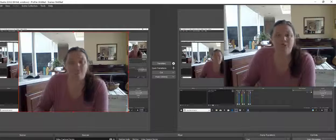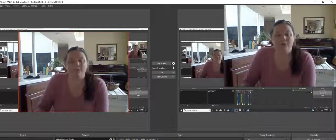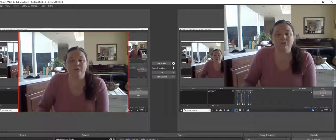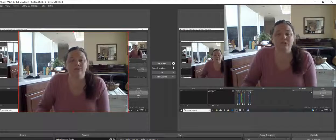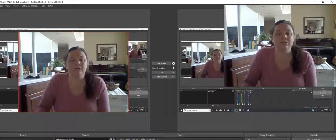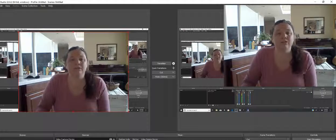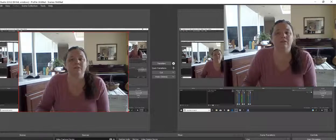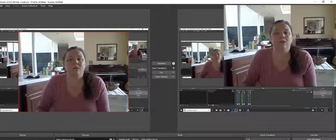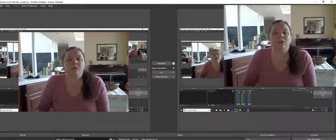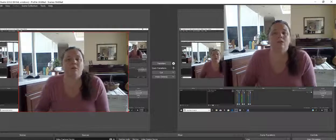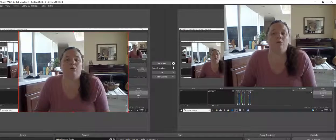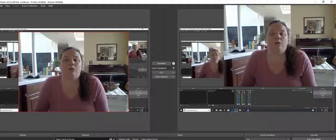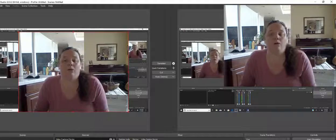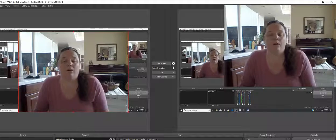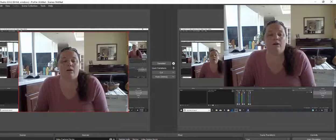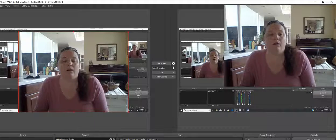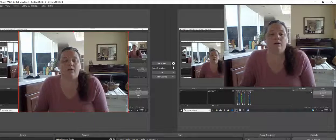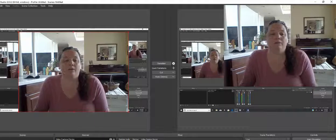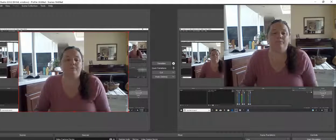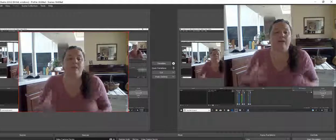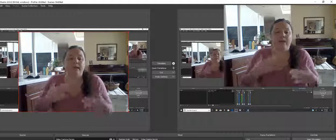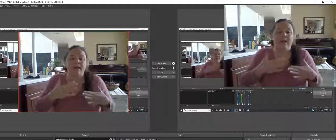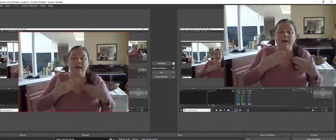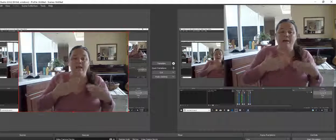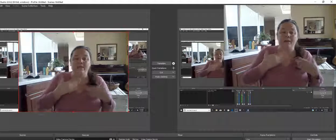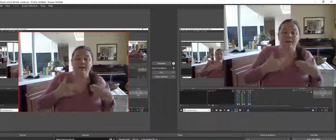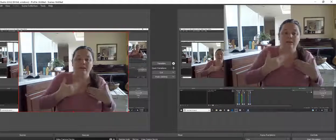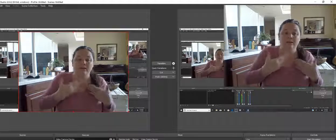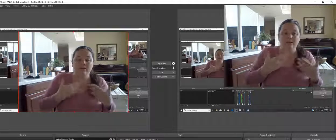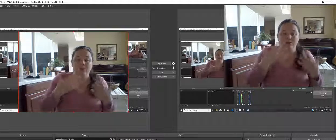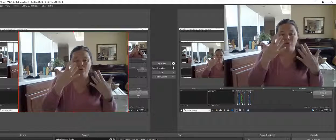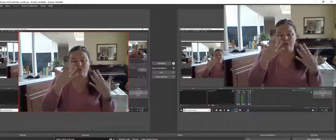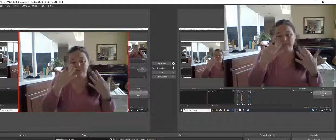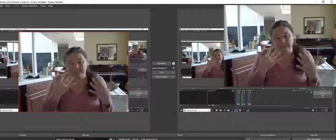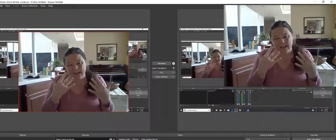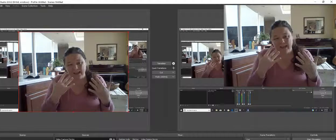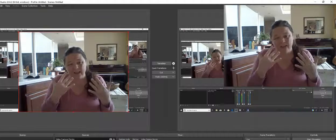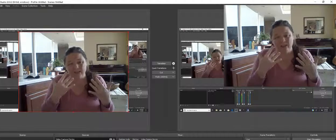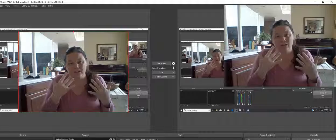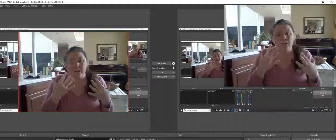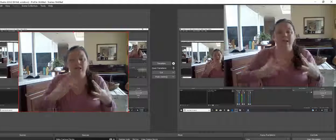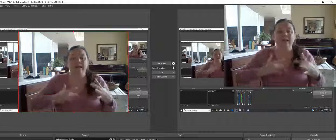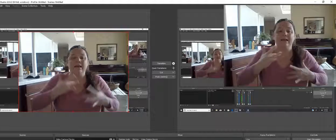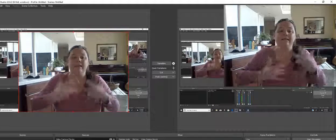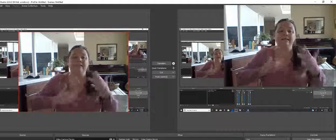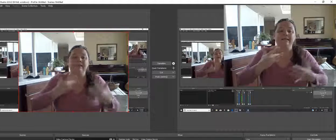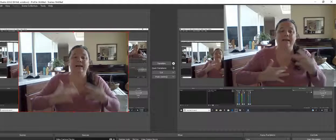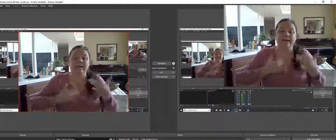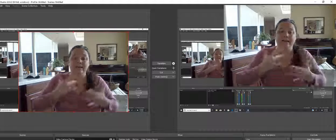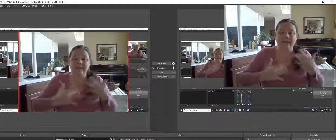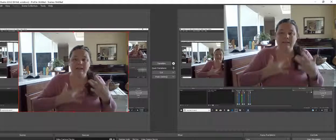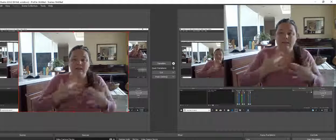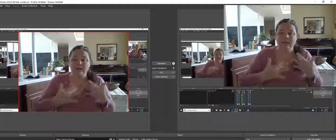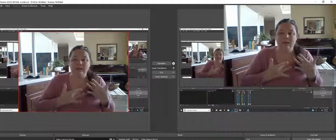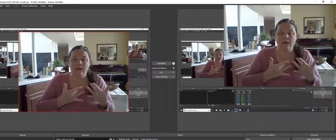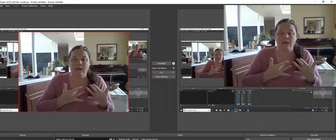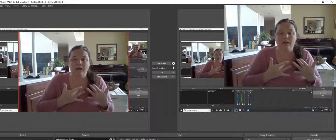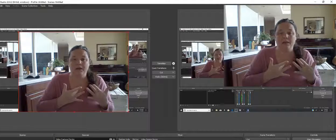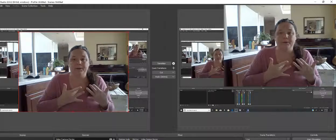Remember your different emotions. You are happy or sad,